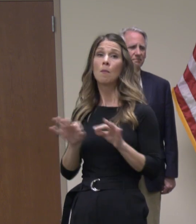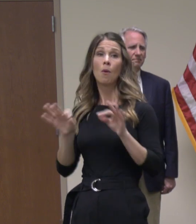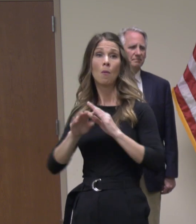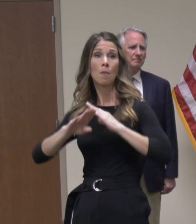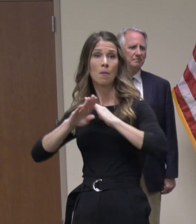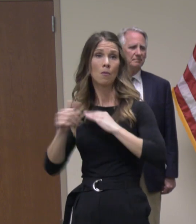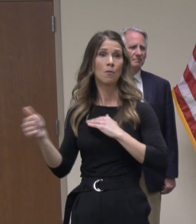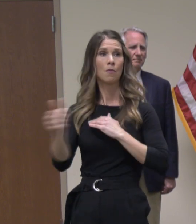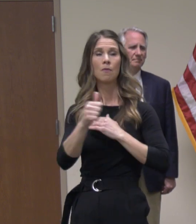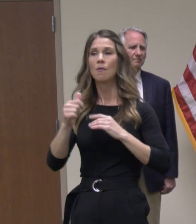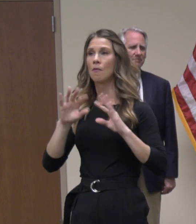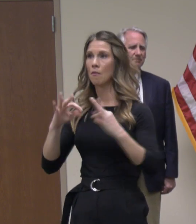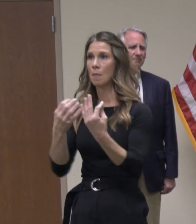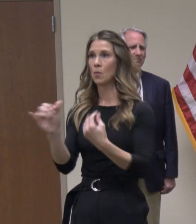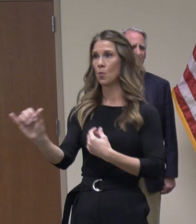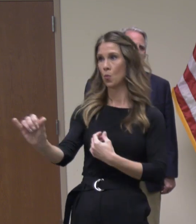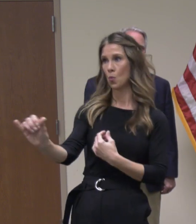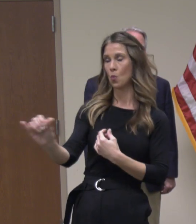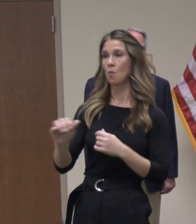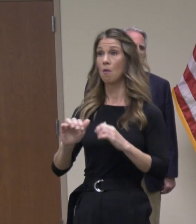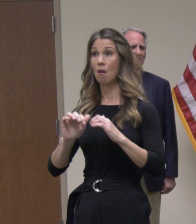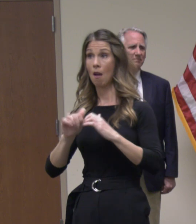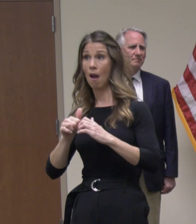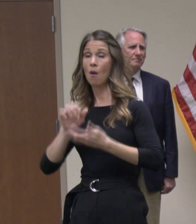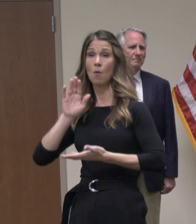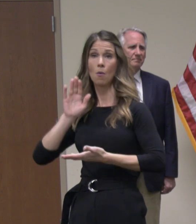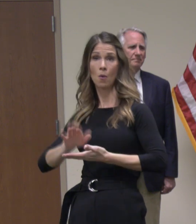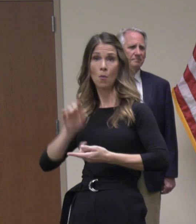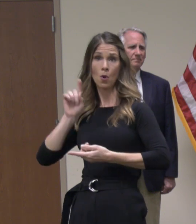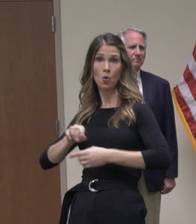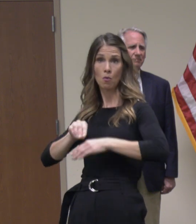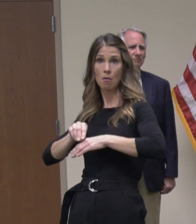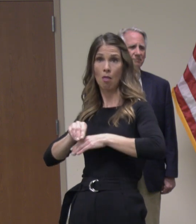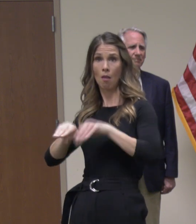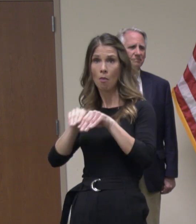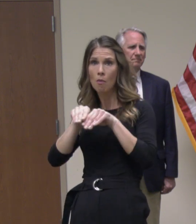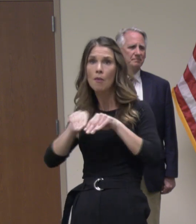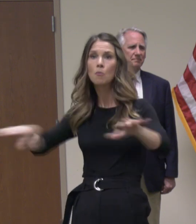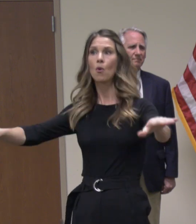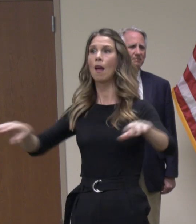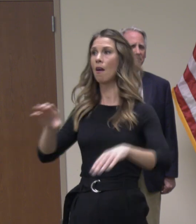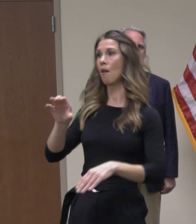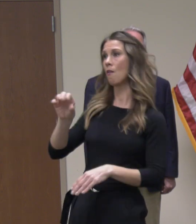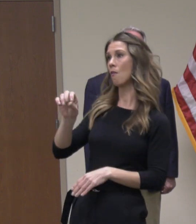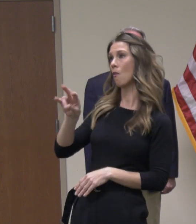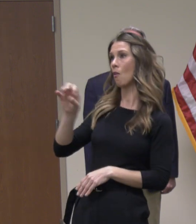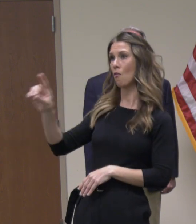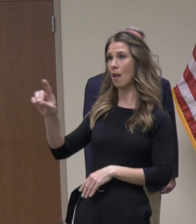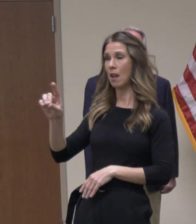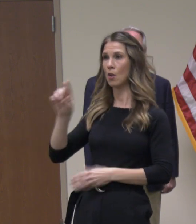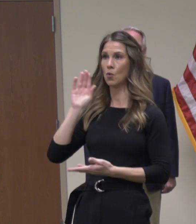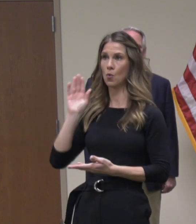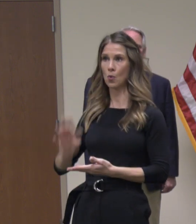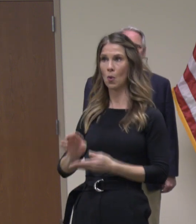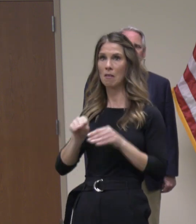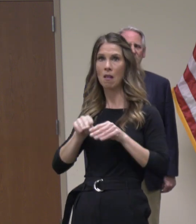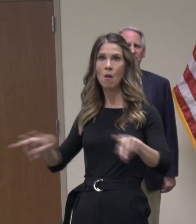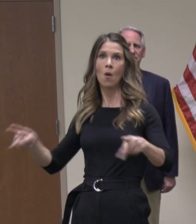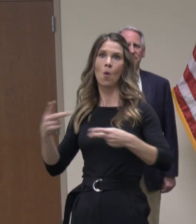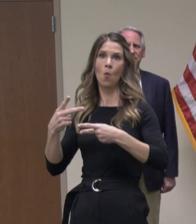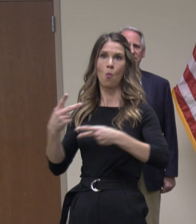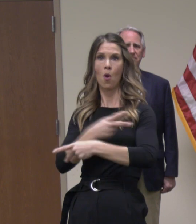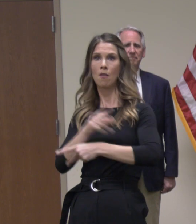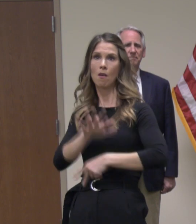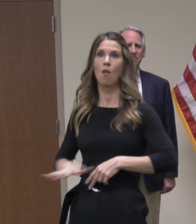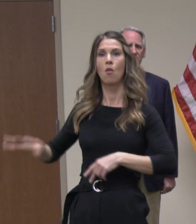families. Those measures are about reducing the spread of COVID-19 so we don't have an epidemic across the state or locally, and so we don't